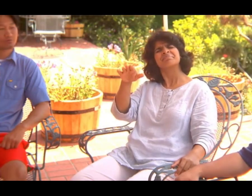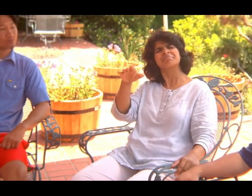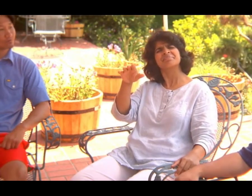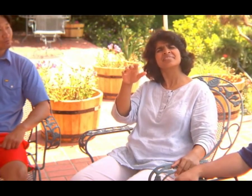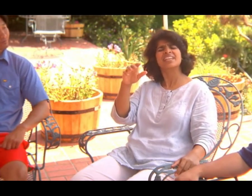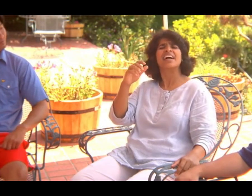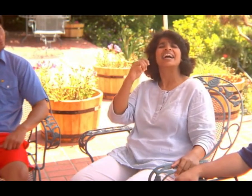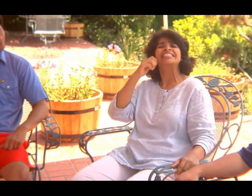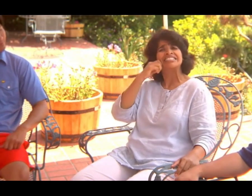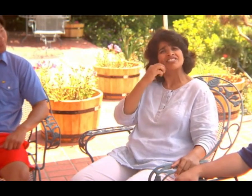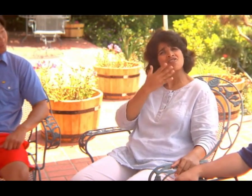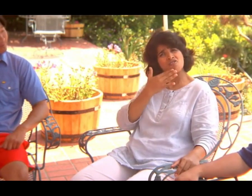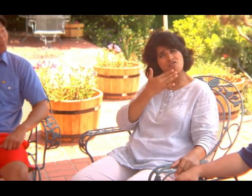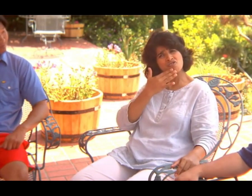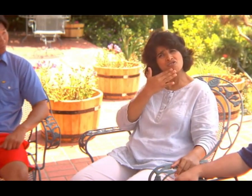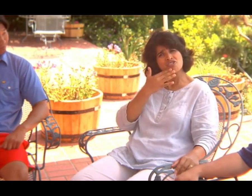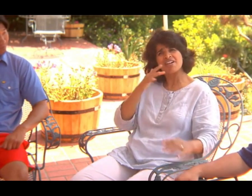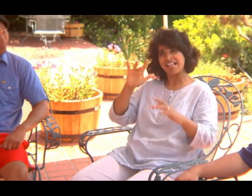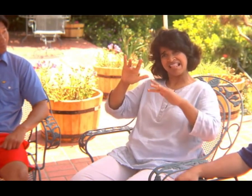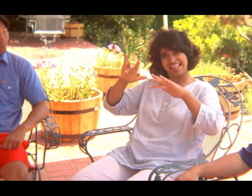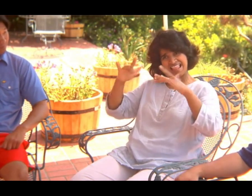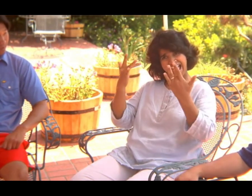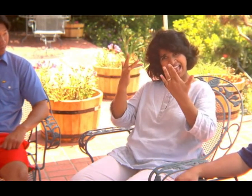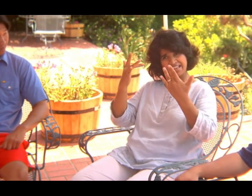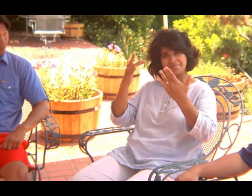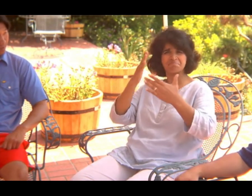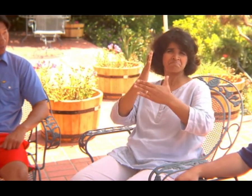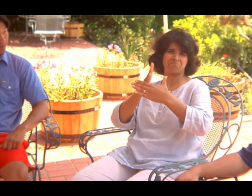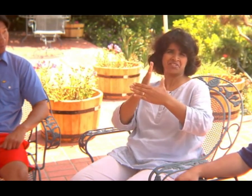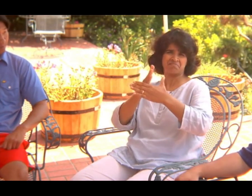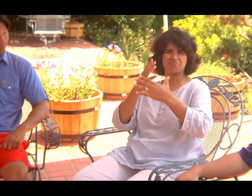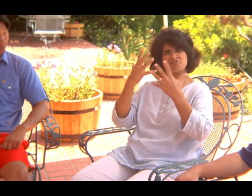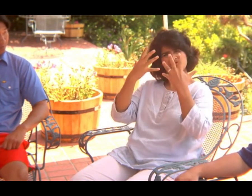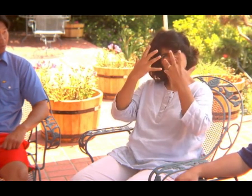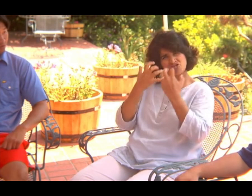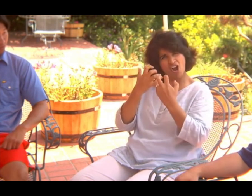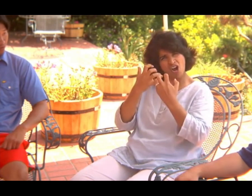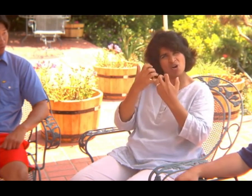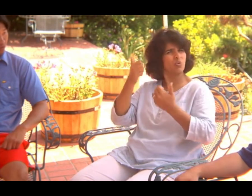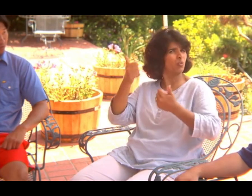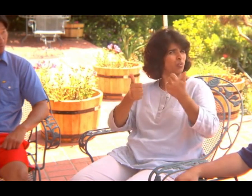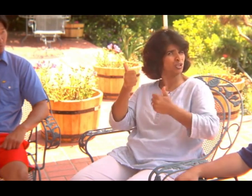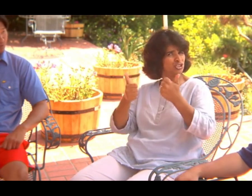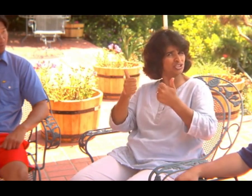Does the color of your skin, whether light, medium, or dark, play a role in how much at risk you are?